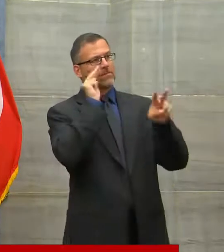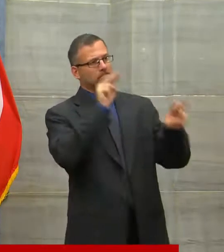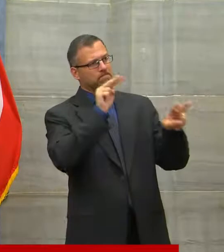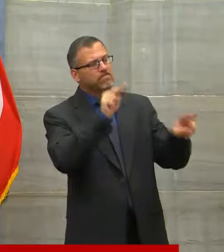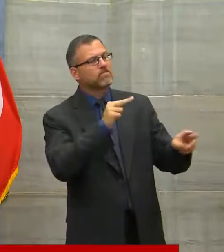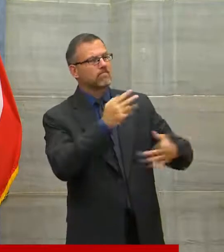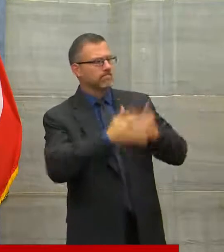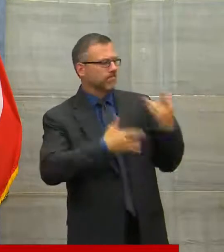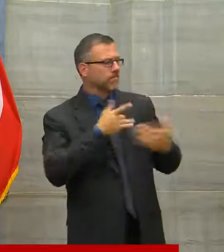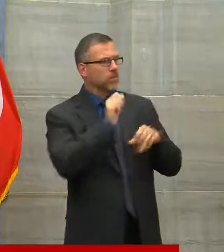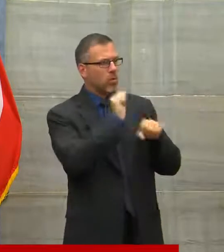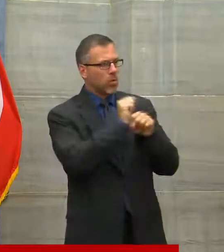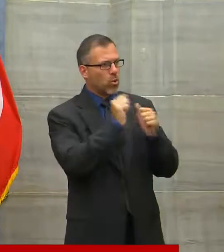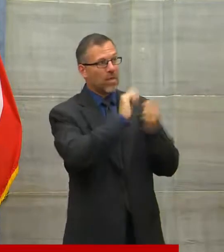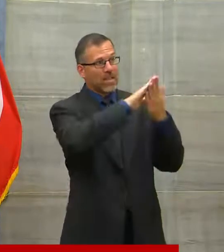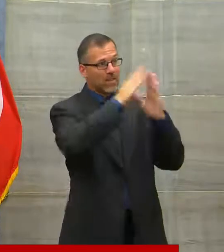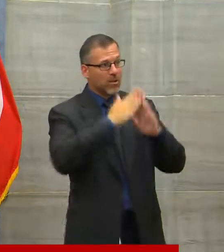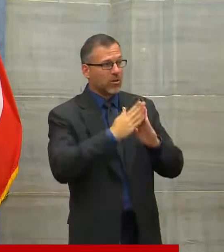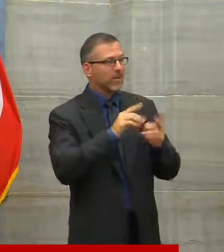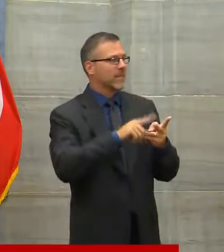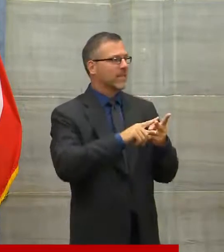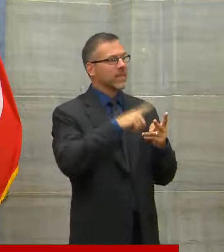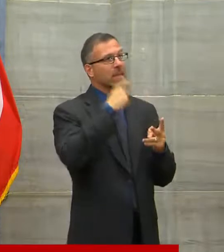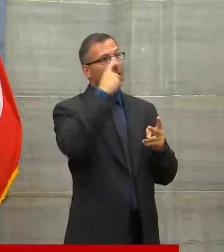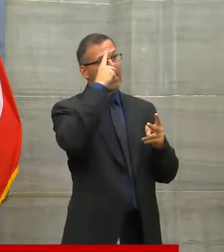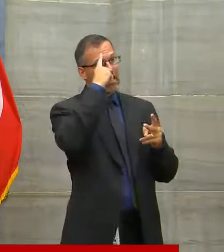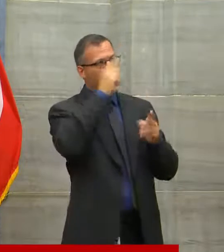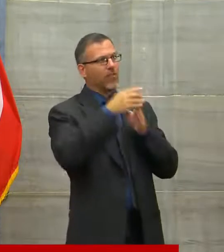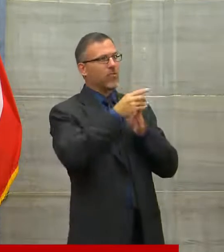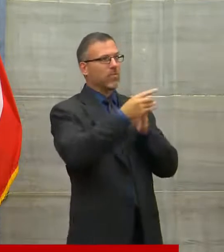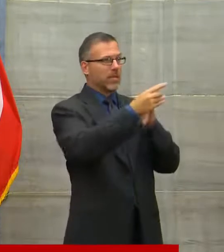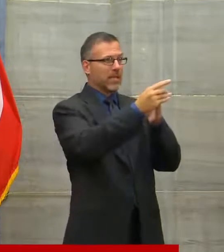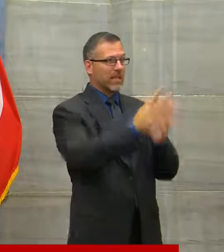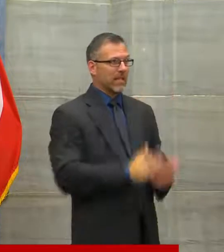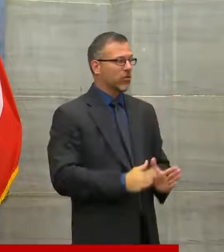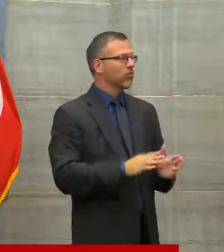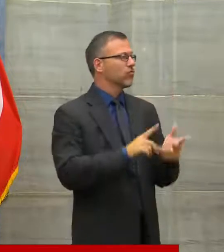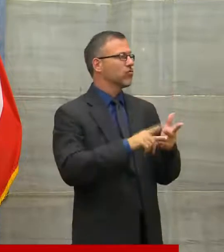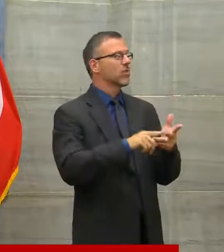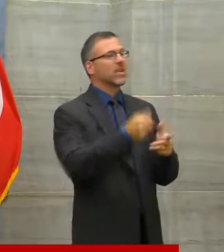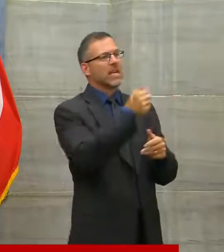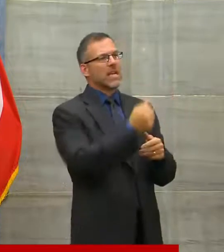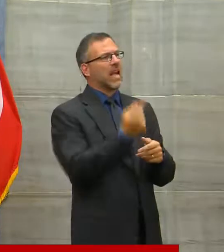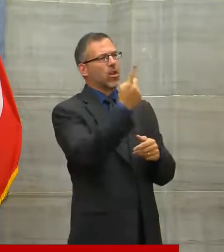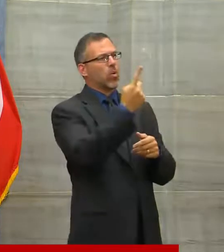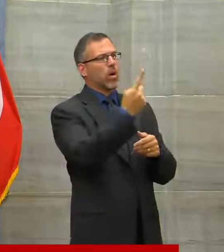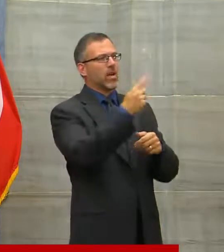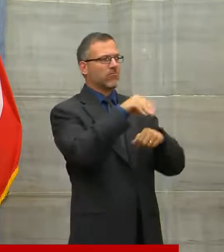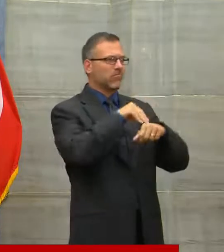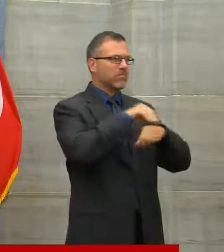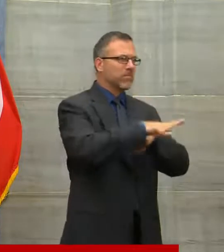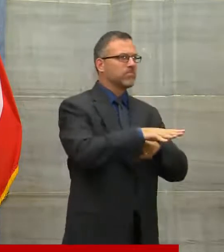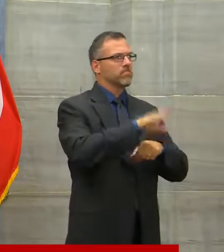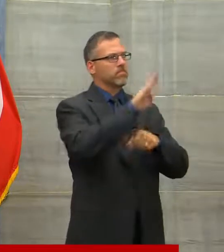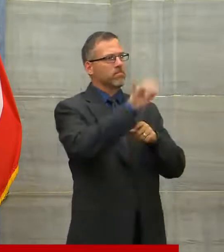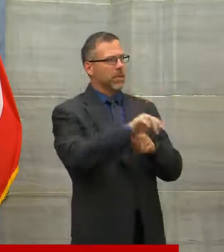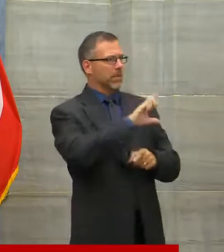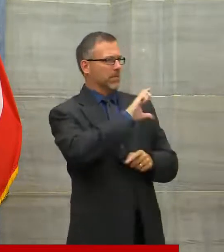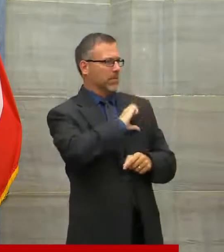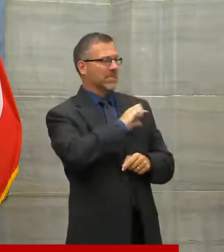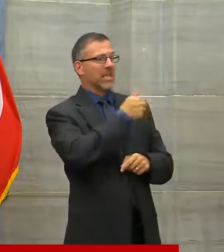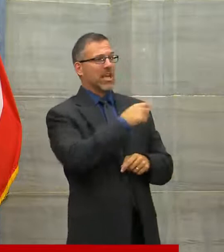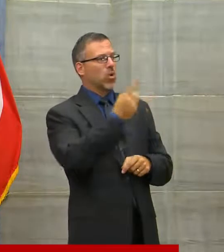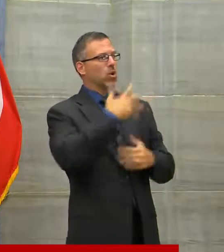government leaders, additional stakeholders, and anyone that is willing to sit at the table with